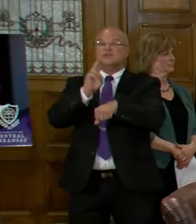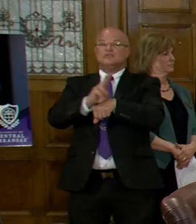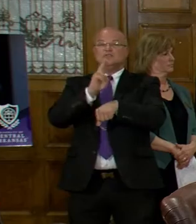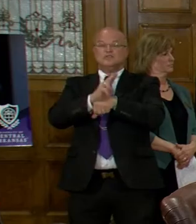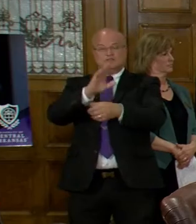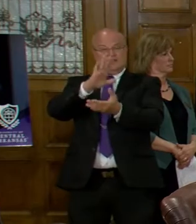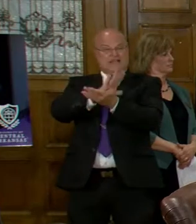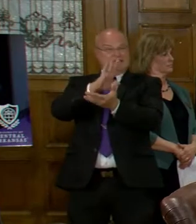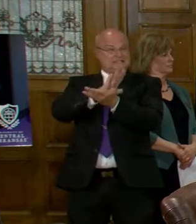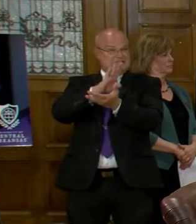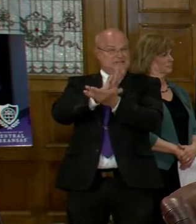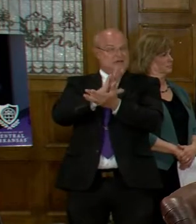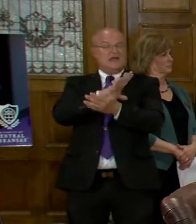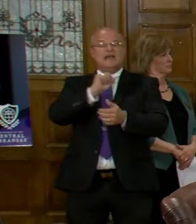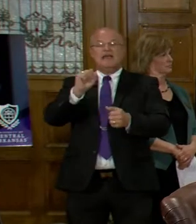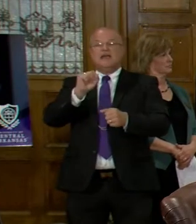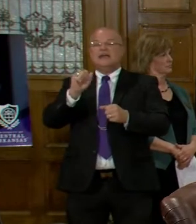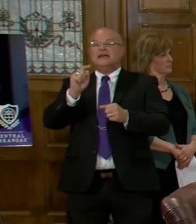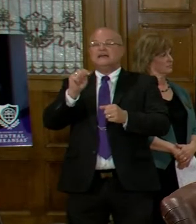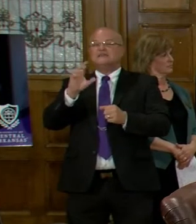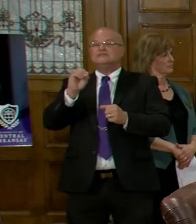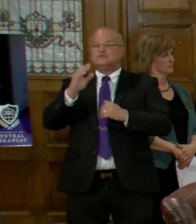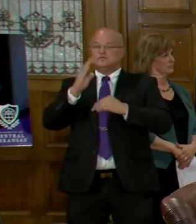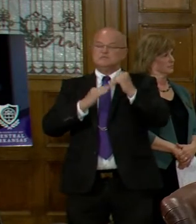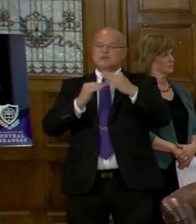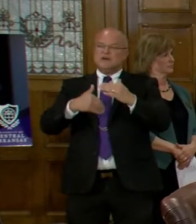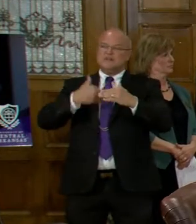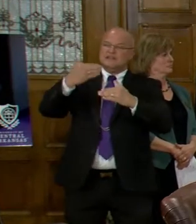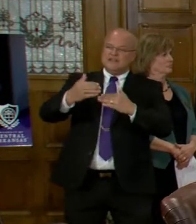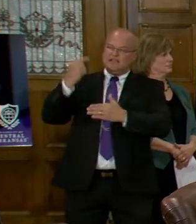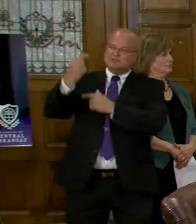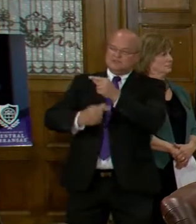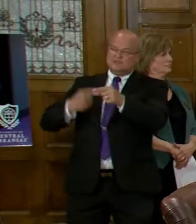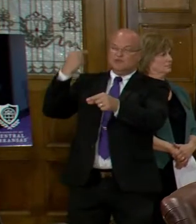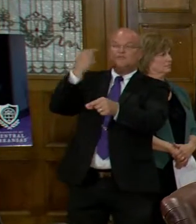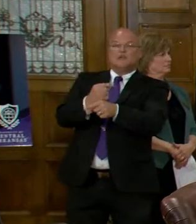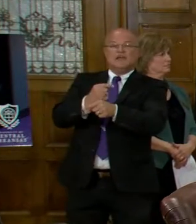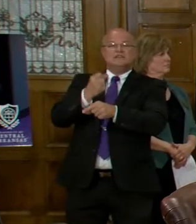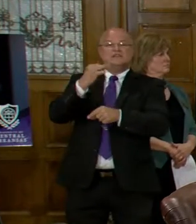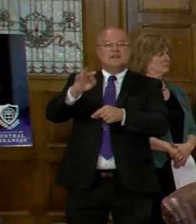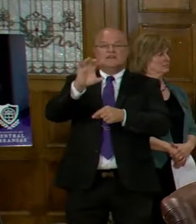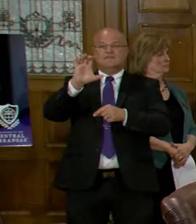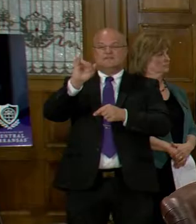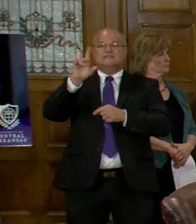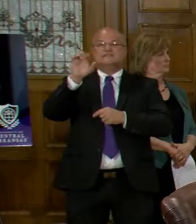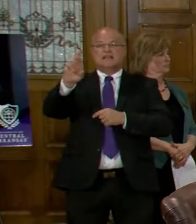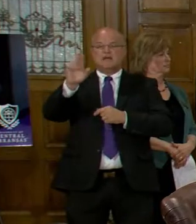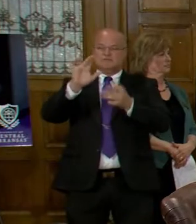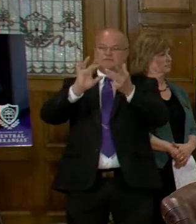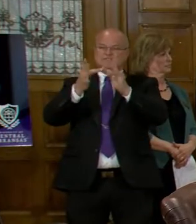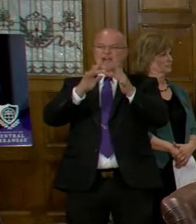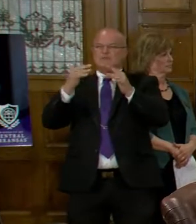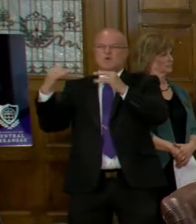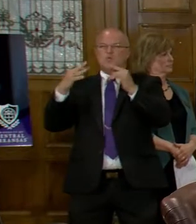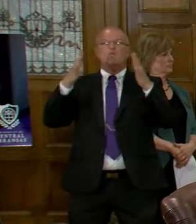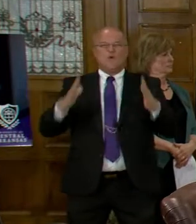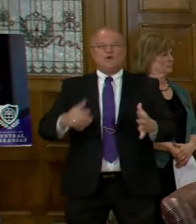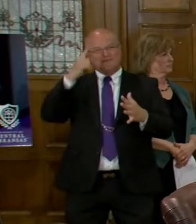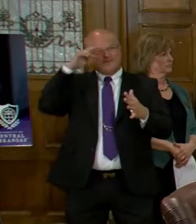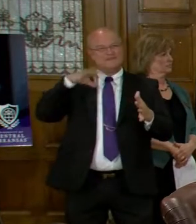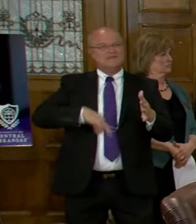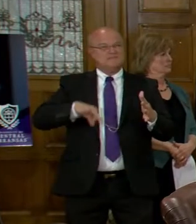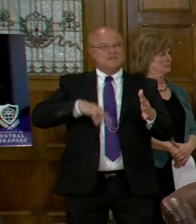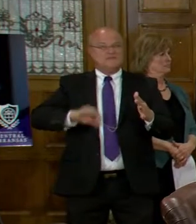in academia, and to build the next generation of cyber warriors, if you will, for the